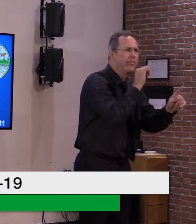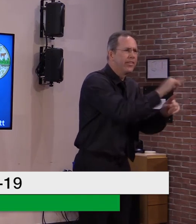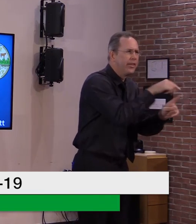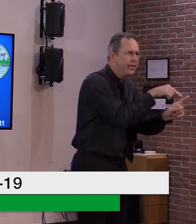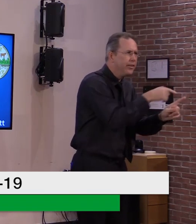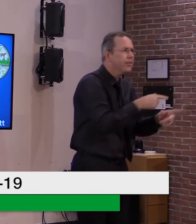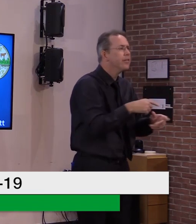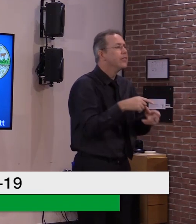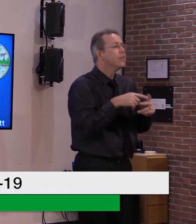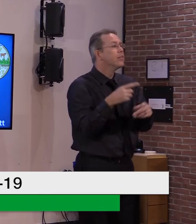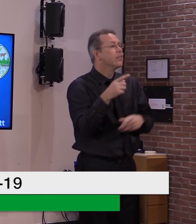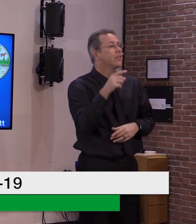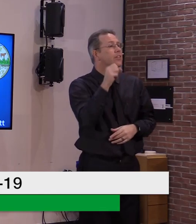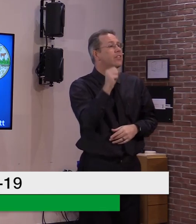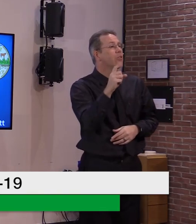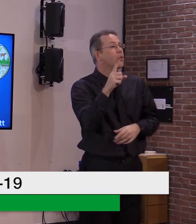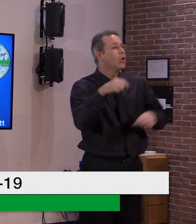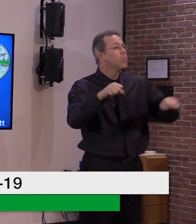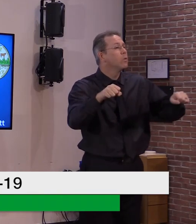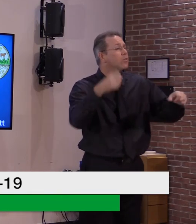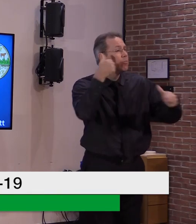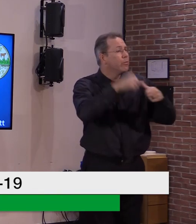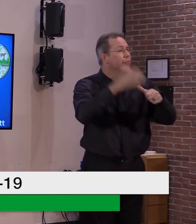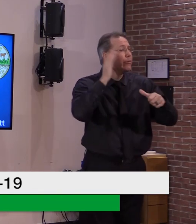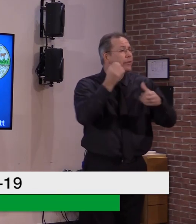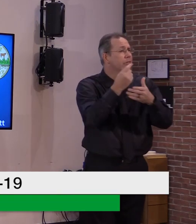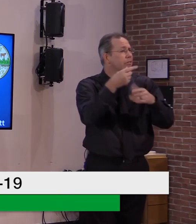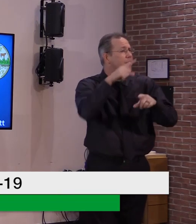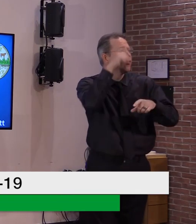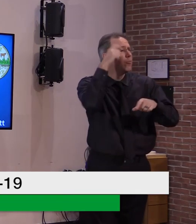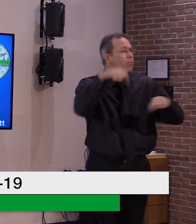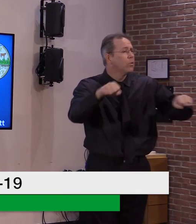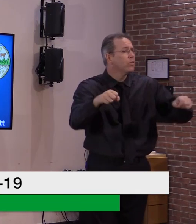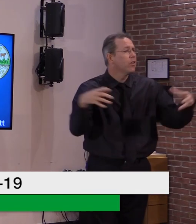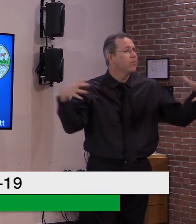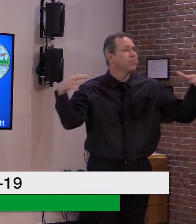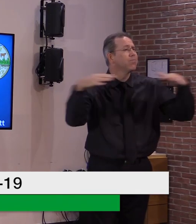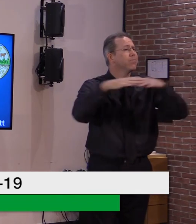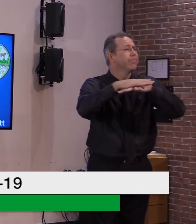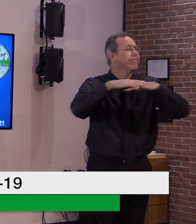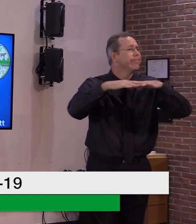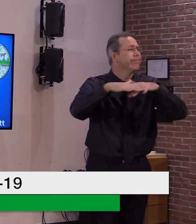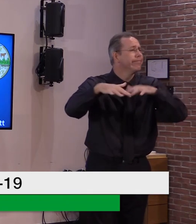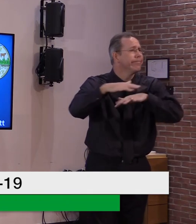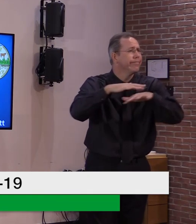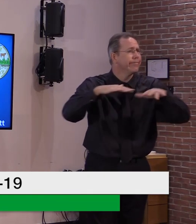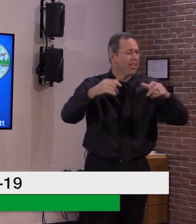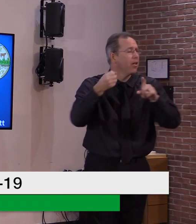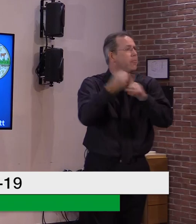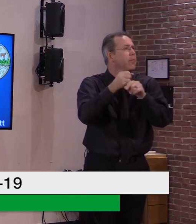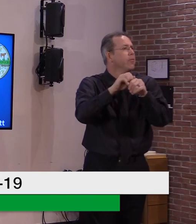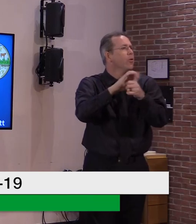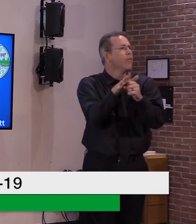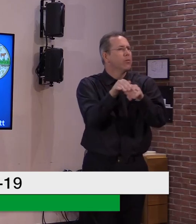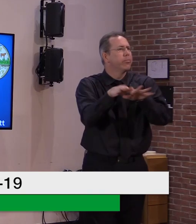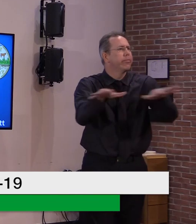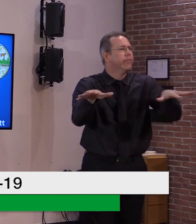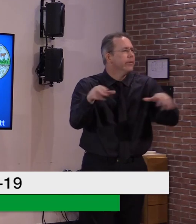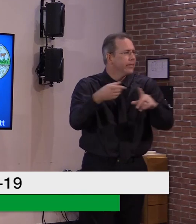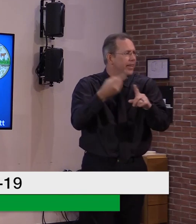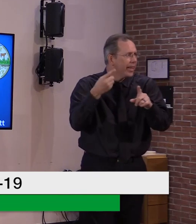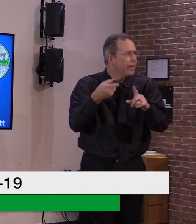sturgis to know that a really large gathering can cause a lot of trouble and then you go to maine and look at a church